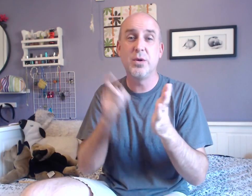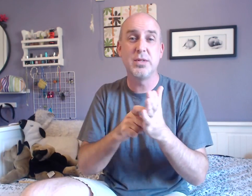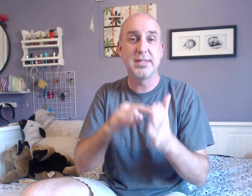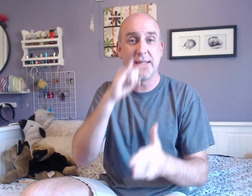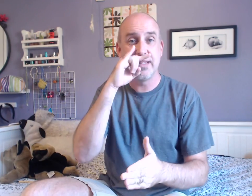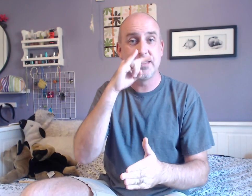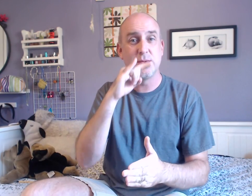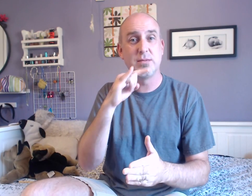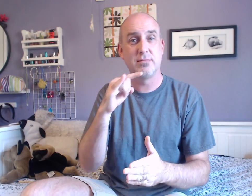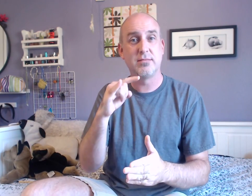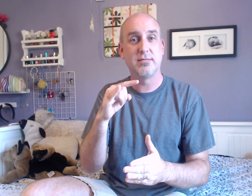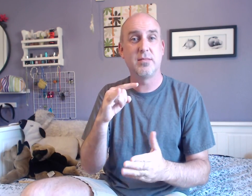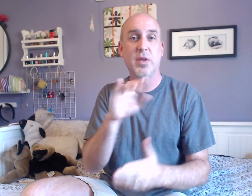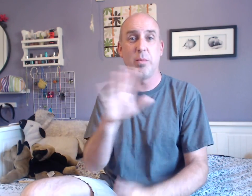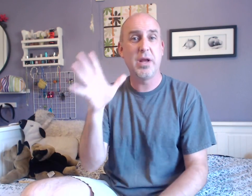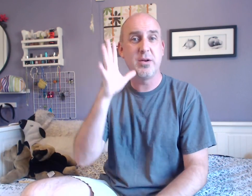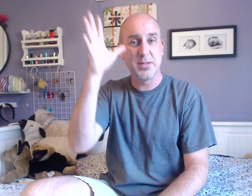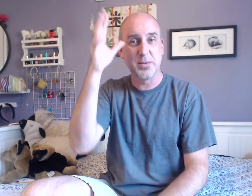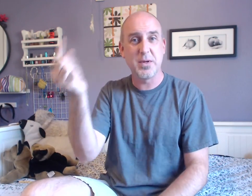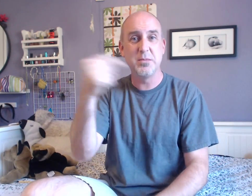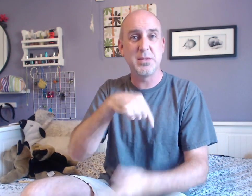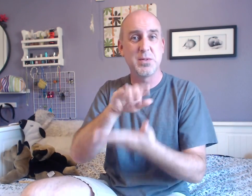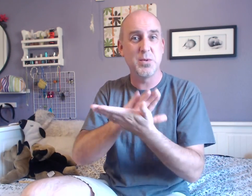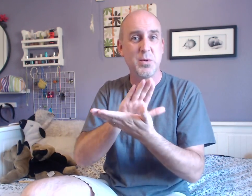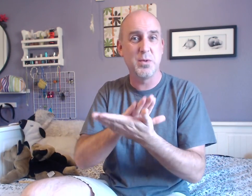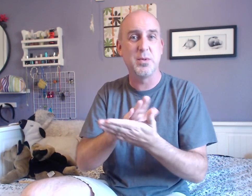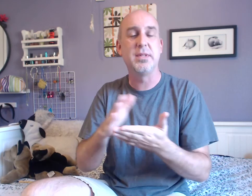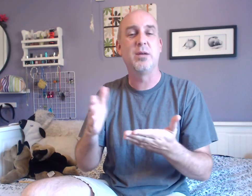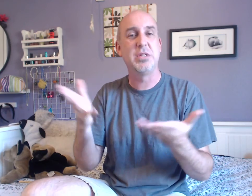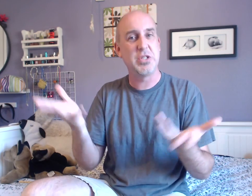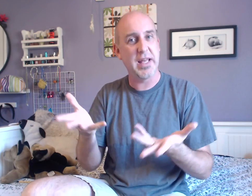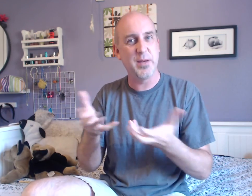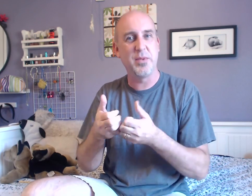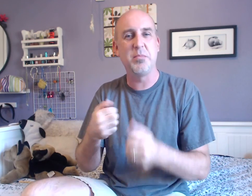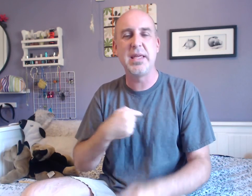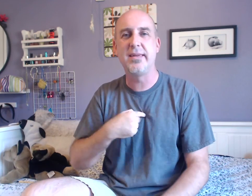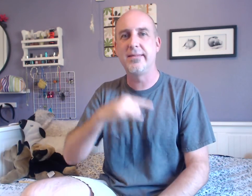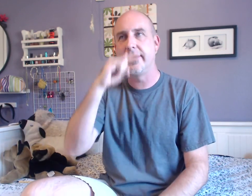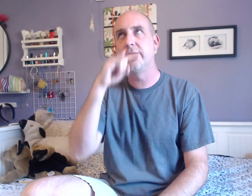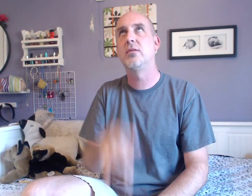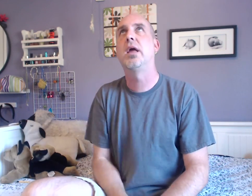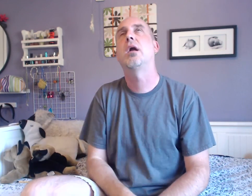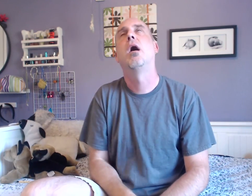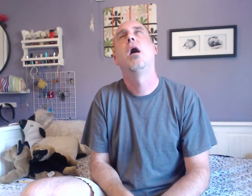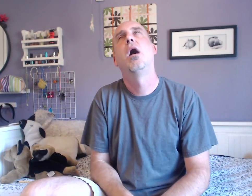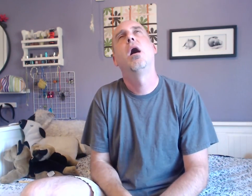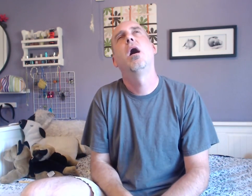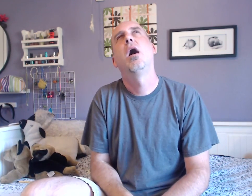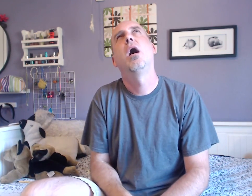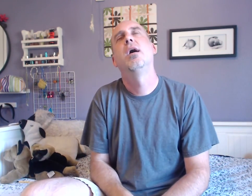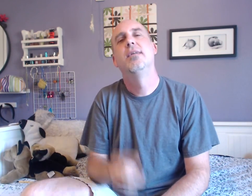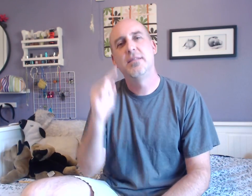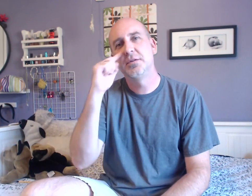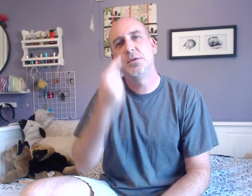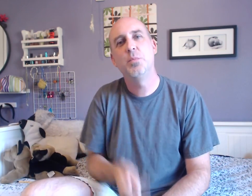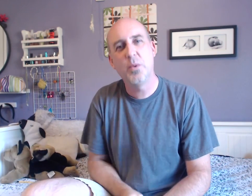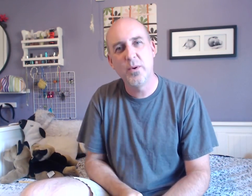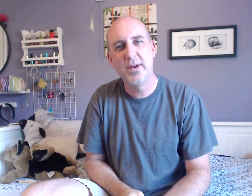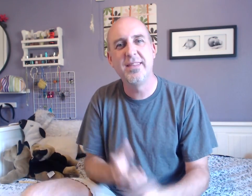noticed kids, their parents will come to school and they'll be chatting with me, and the kids are like, they're so bored and they want